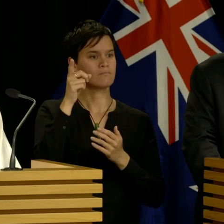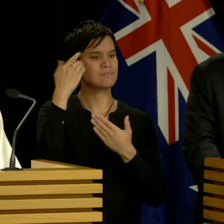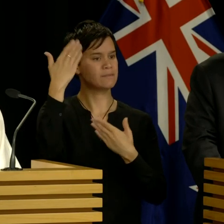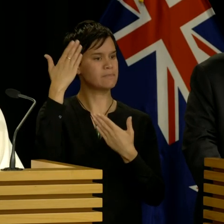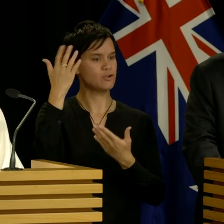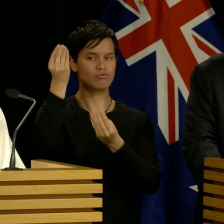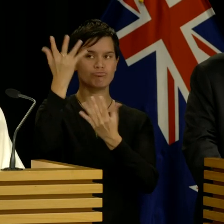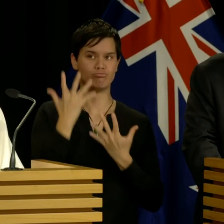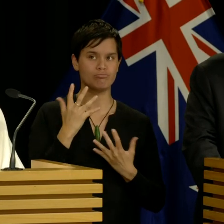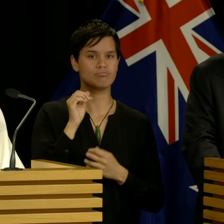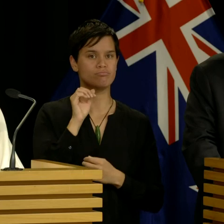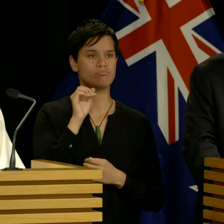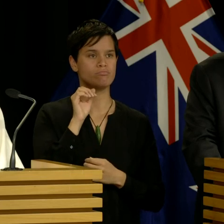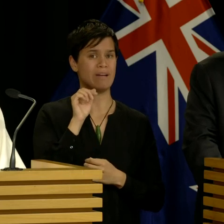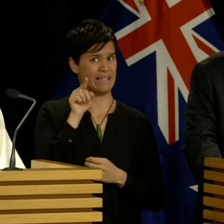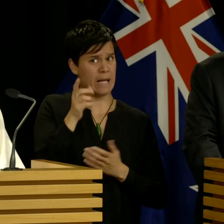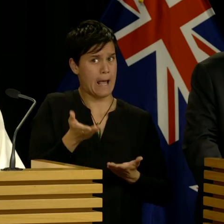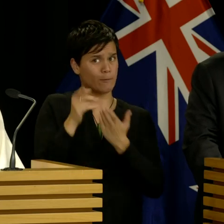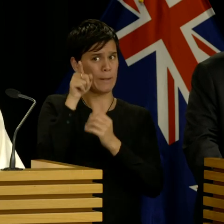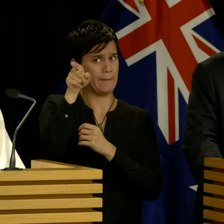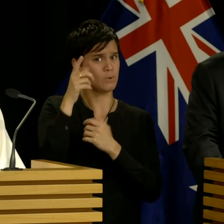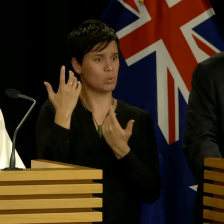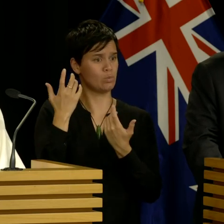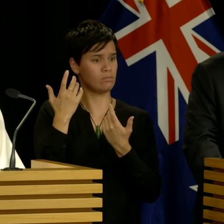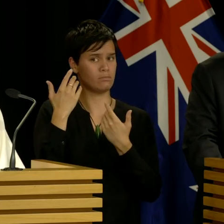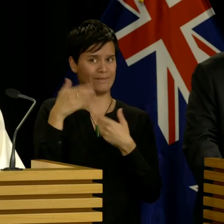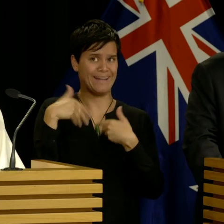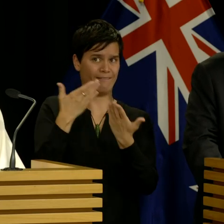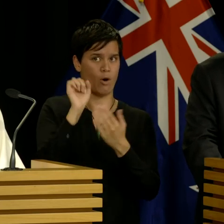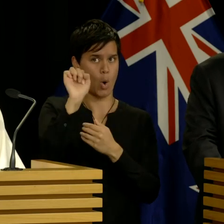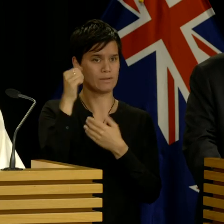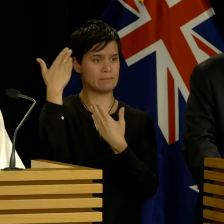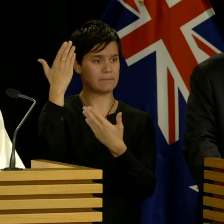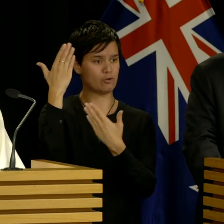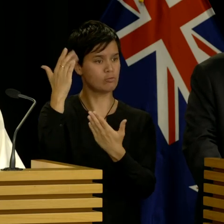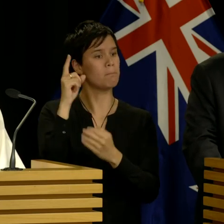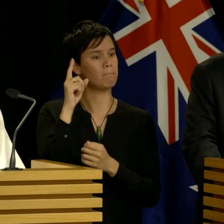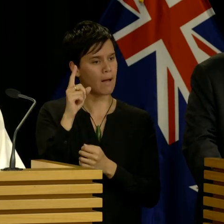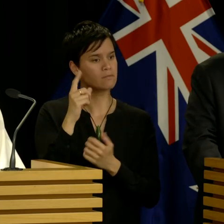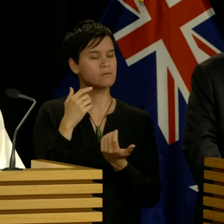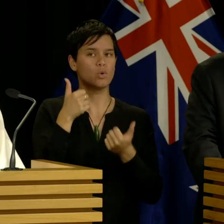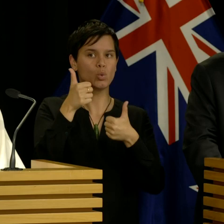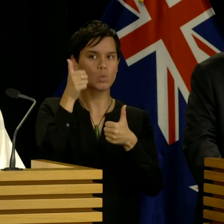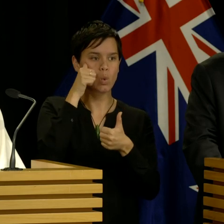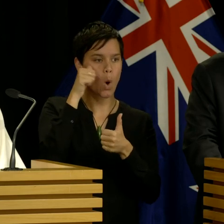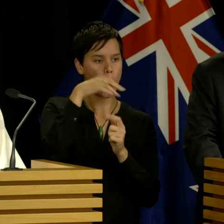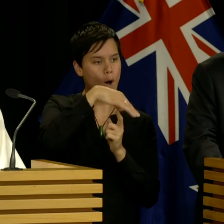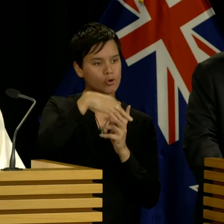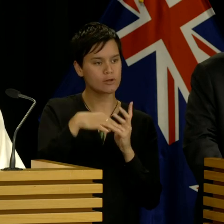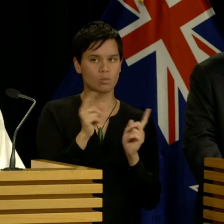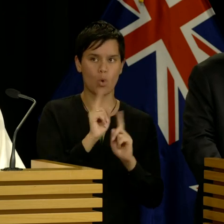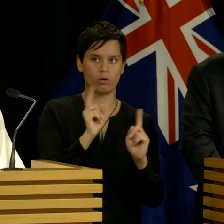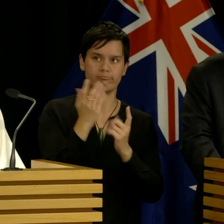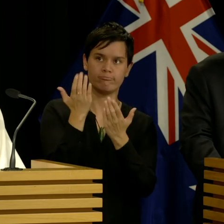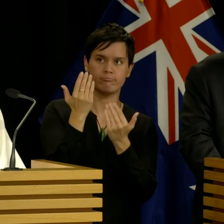give speeches like that. And I think it is important that we get some clarity around the kinds of options that are available. I certainly have a